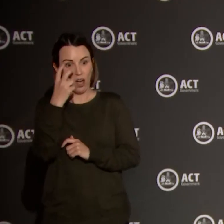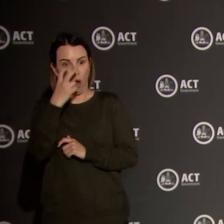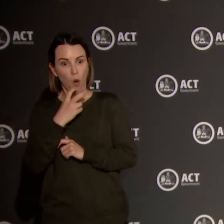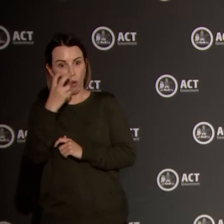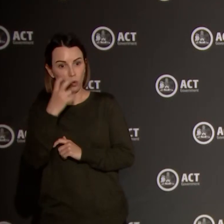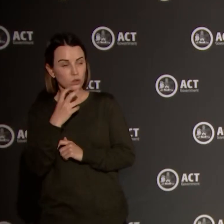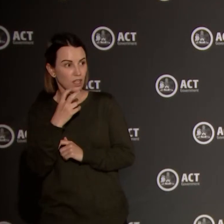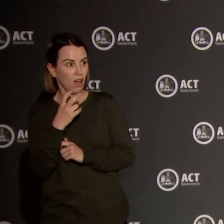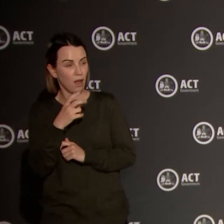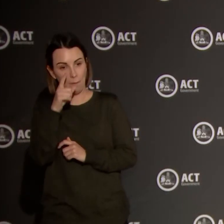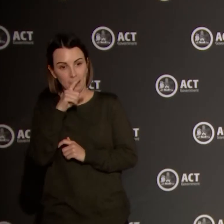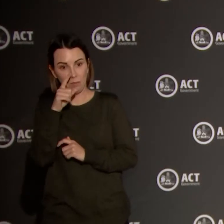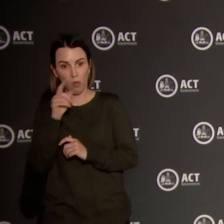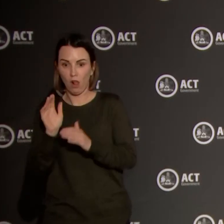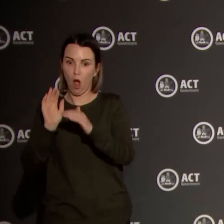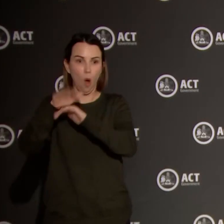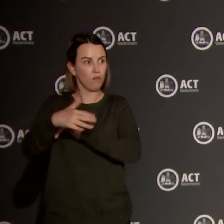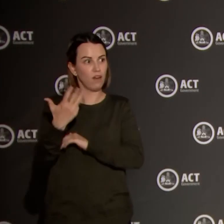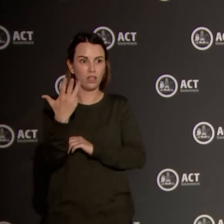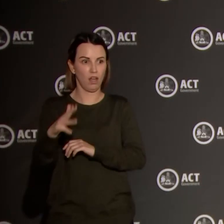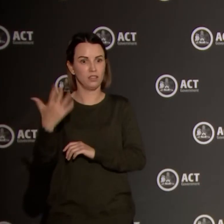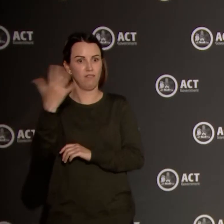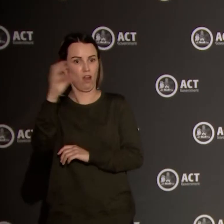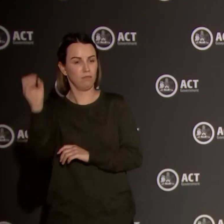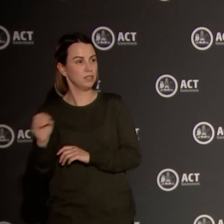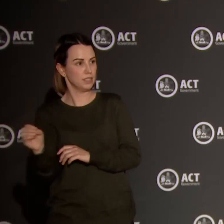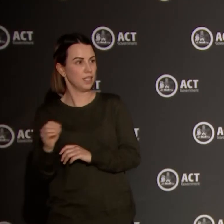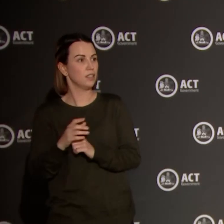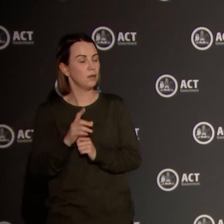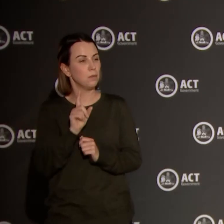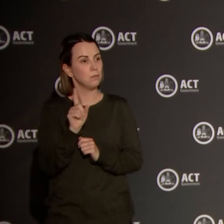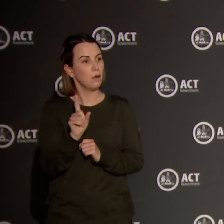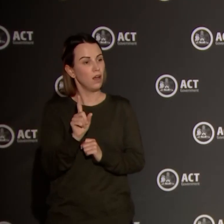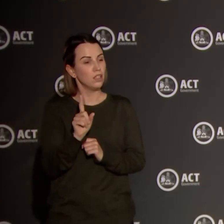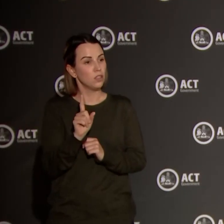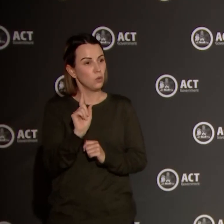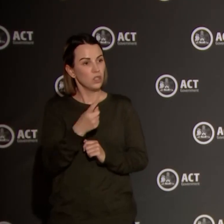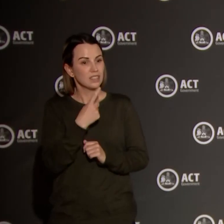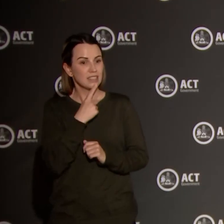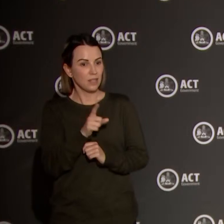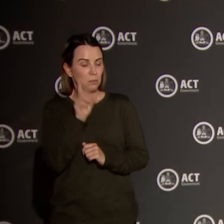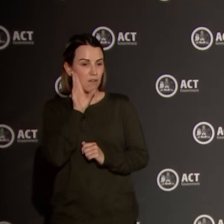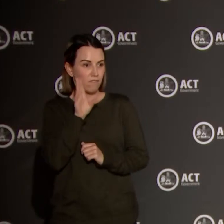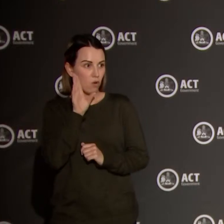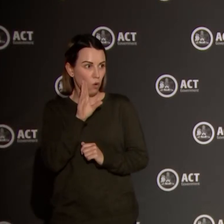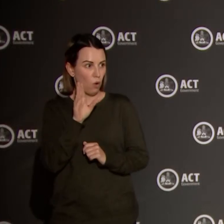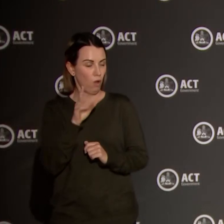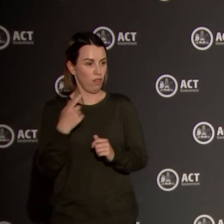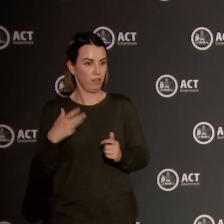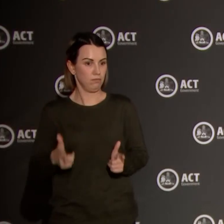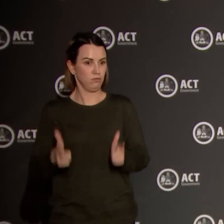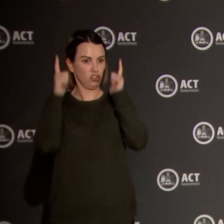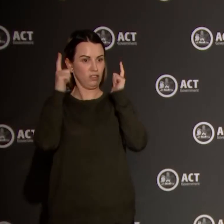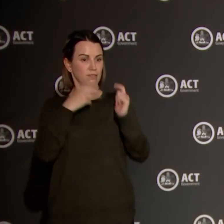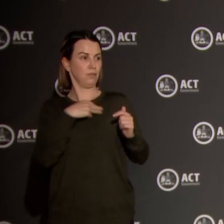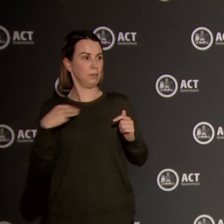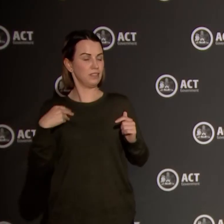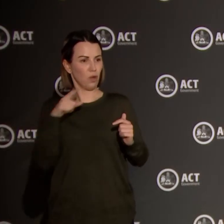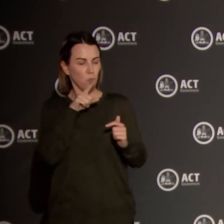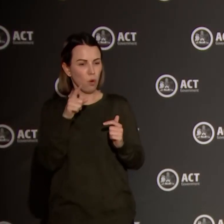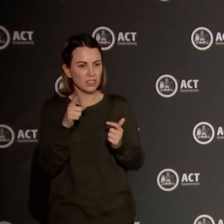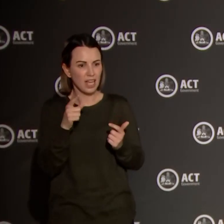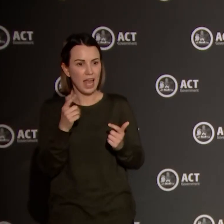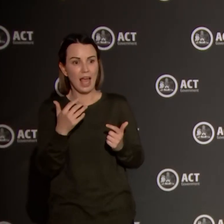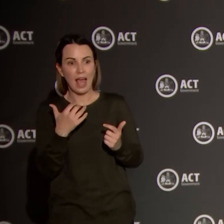got to even higher rates. One of the things that I think the Chief Minister has touched on previously is what is the denominator? Are